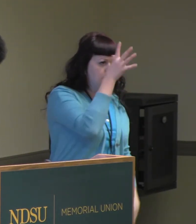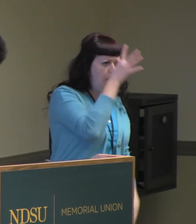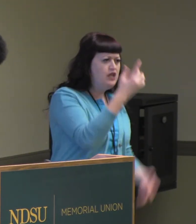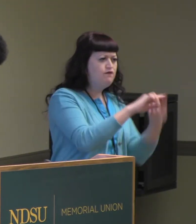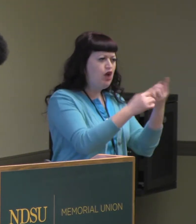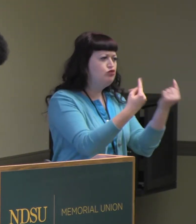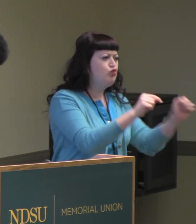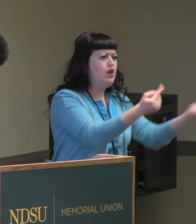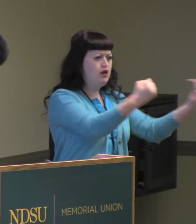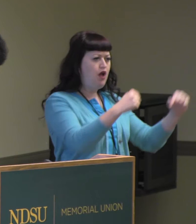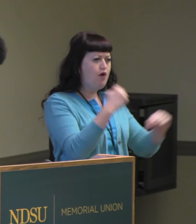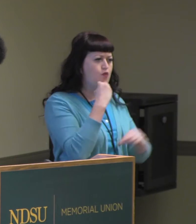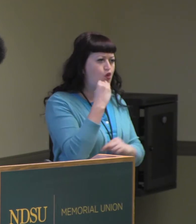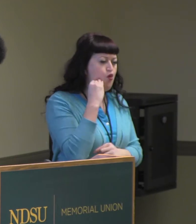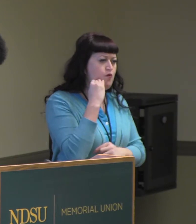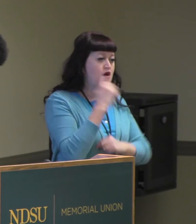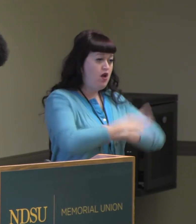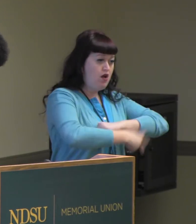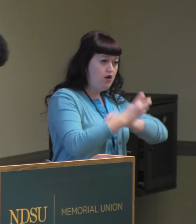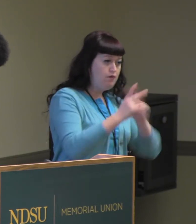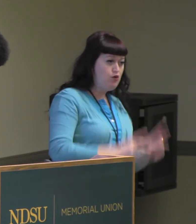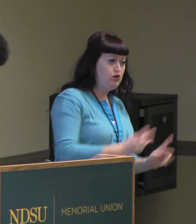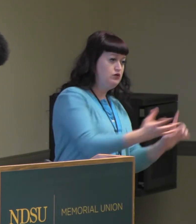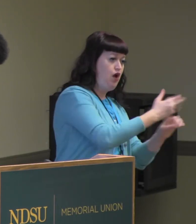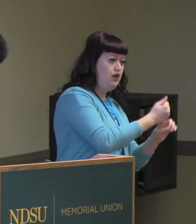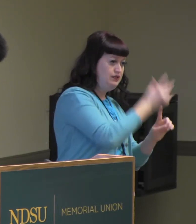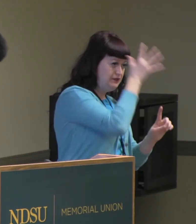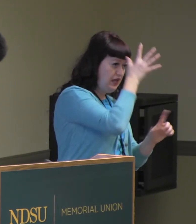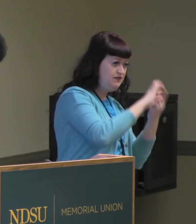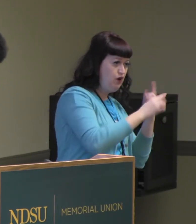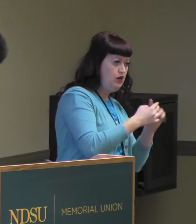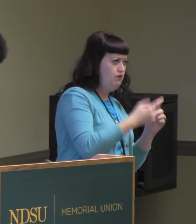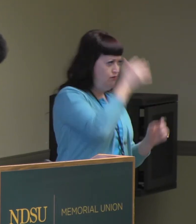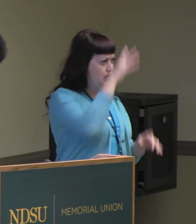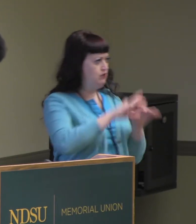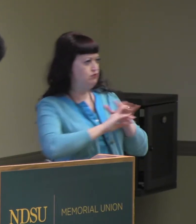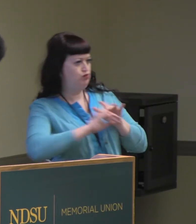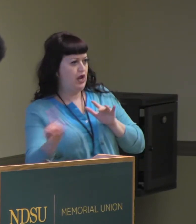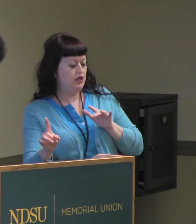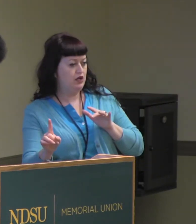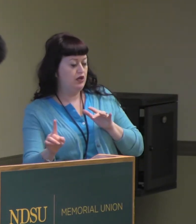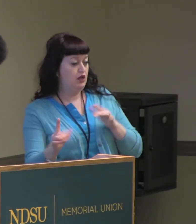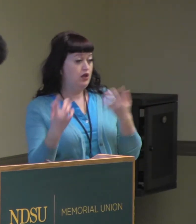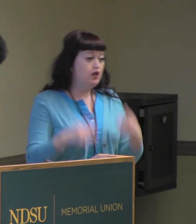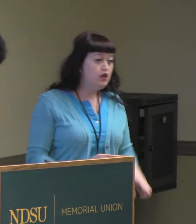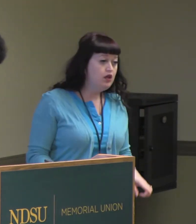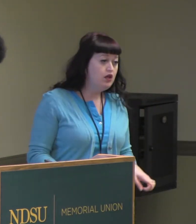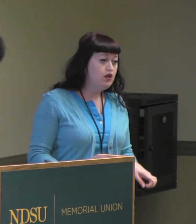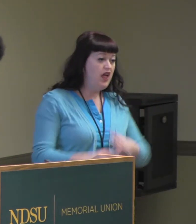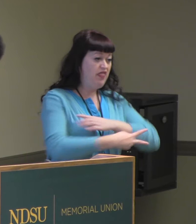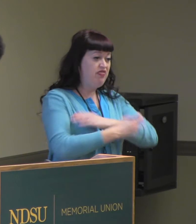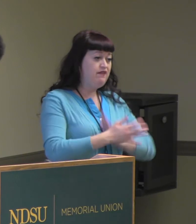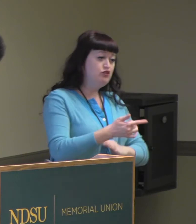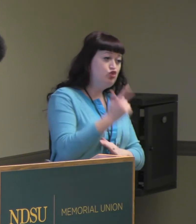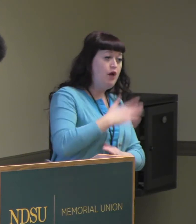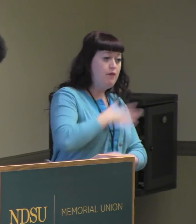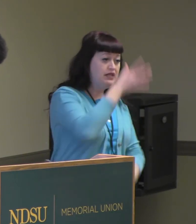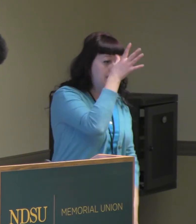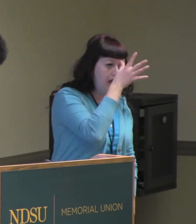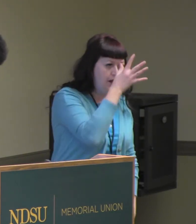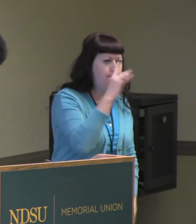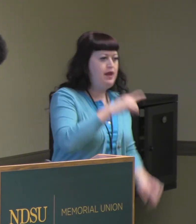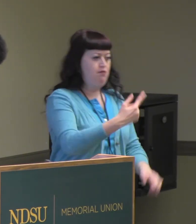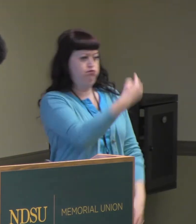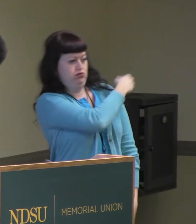to come home. A thief caught one of my dad's friends, and my dad started running away. At that moment, a thief shot my dad, but he